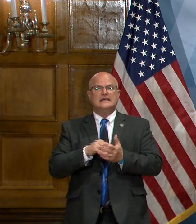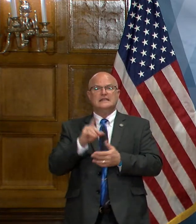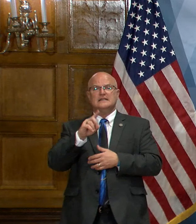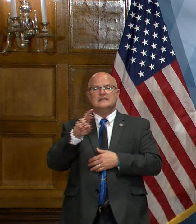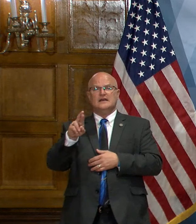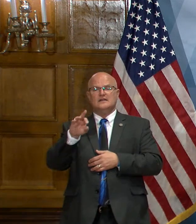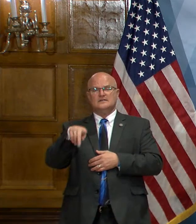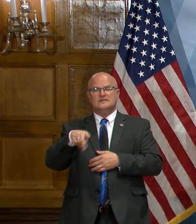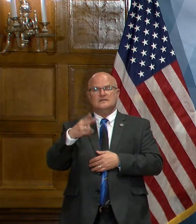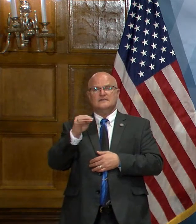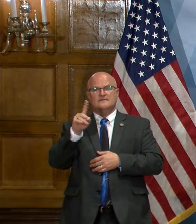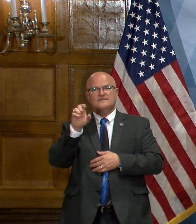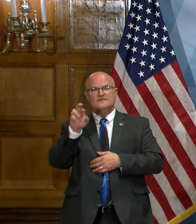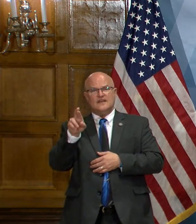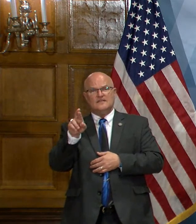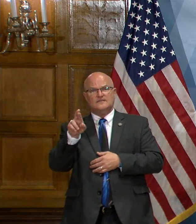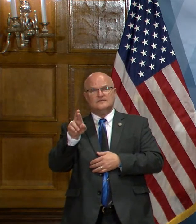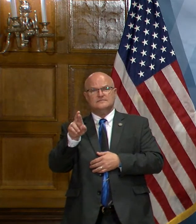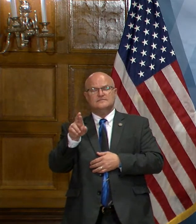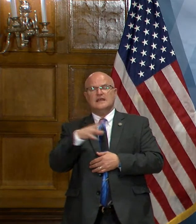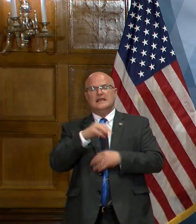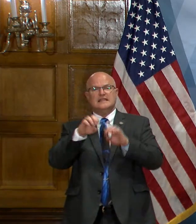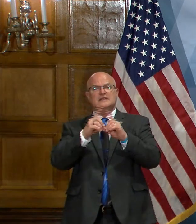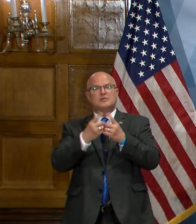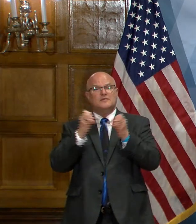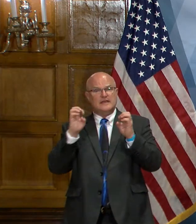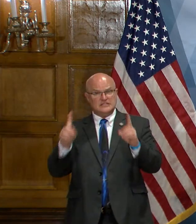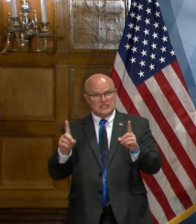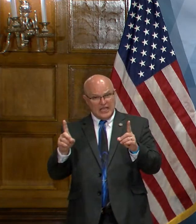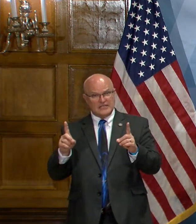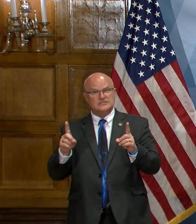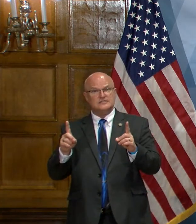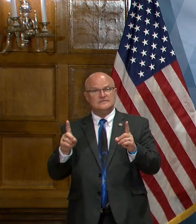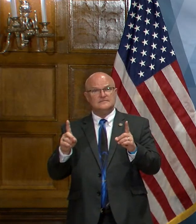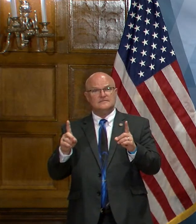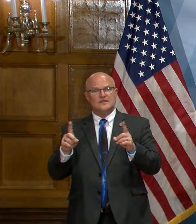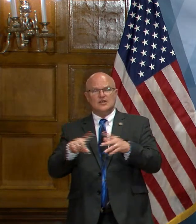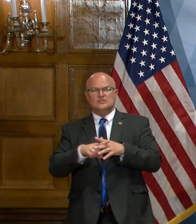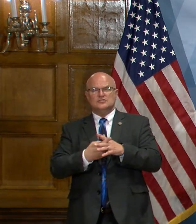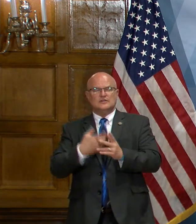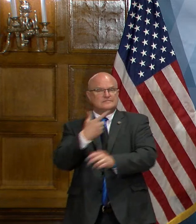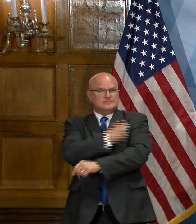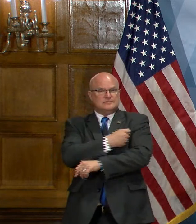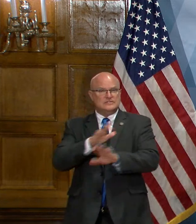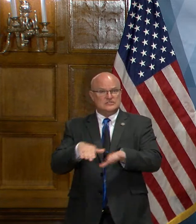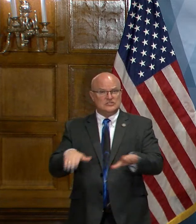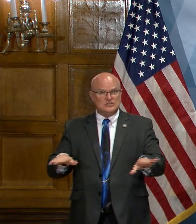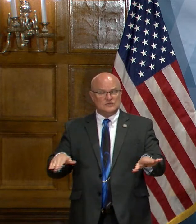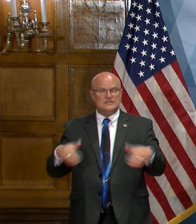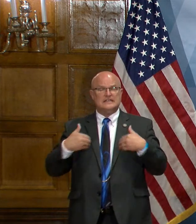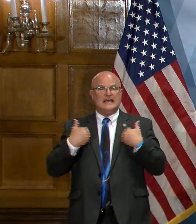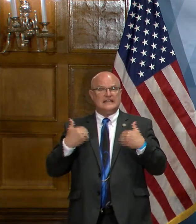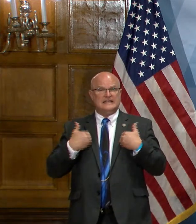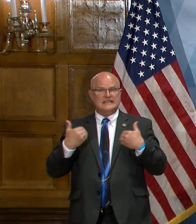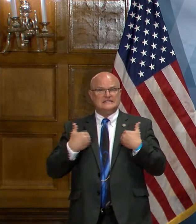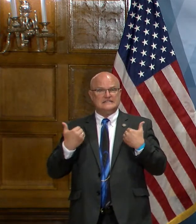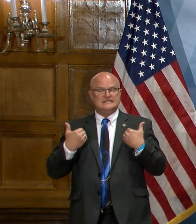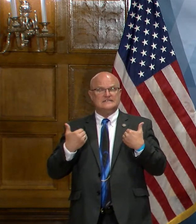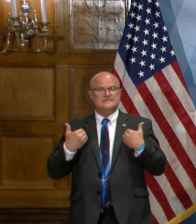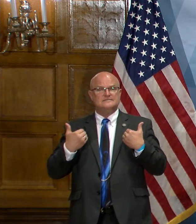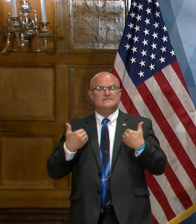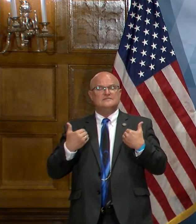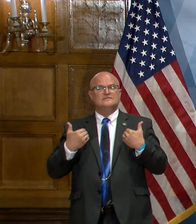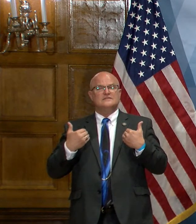Dr. Pfeffer and the Health Department, the Department of Education, are starting to immunize children and adolescents, so Department of